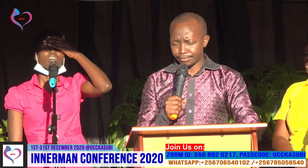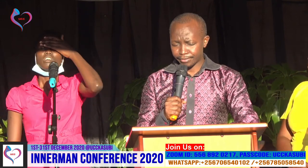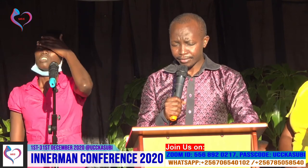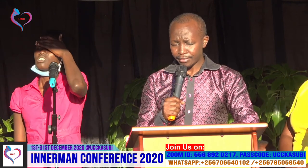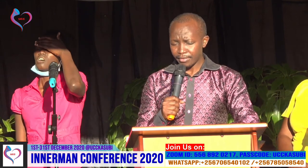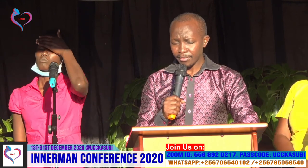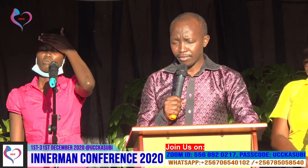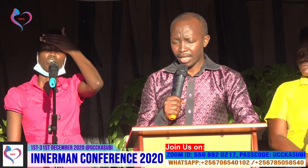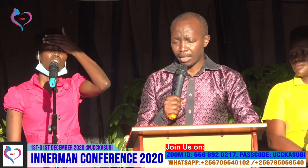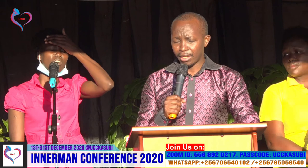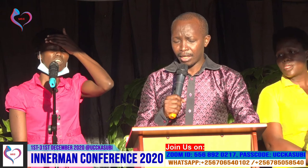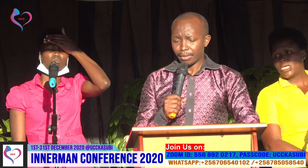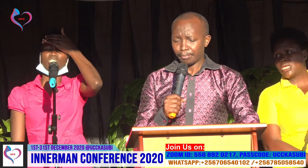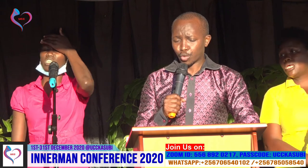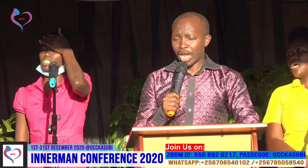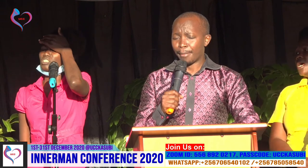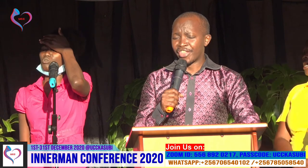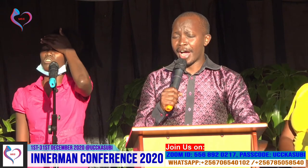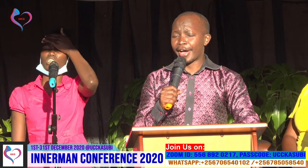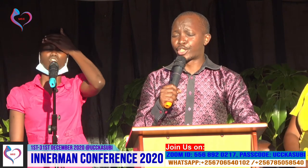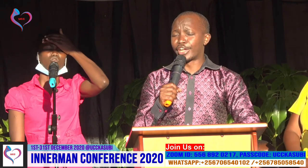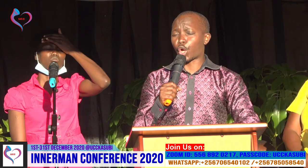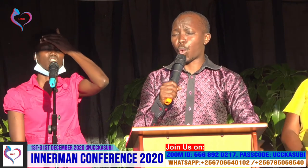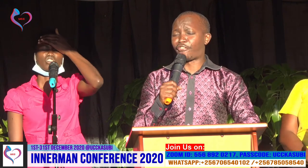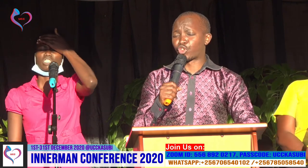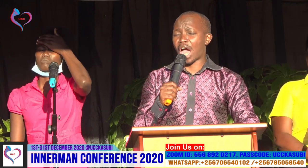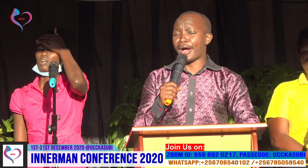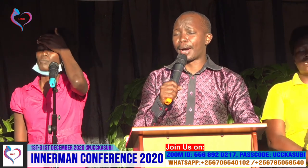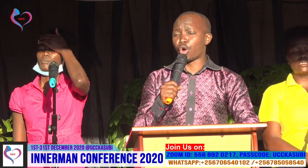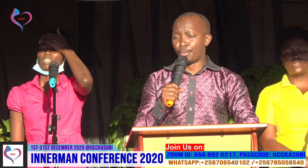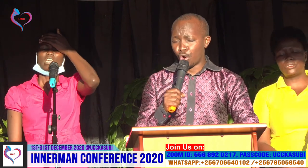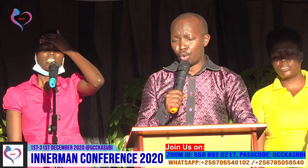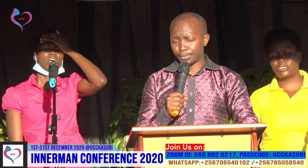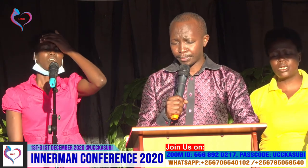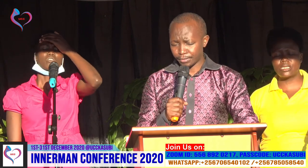As it was written that if God is for us, who can be against us?